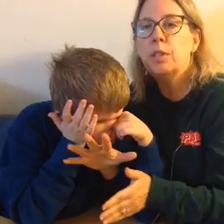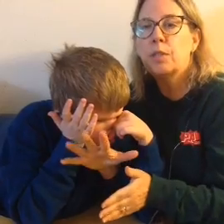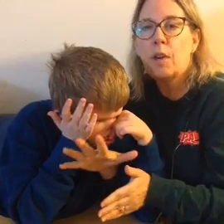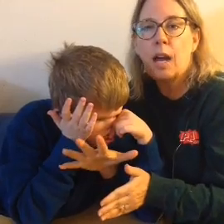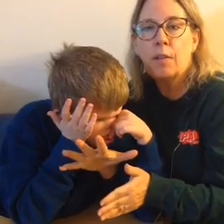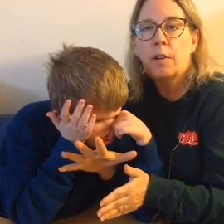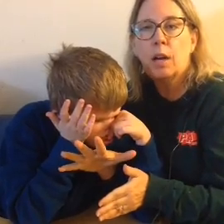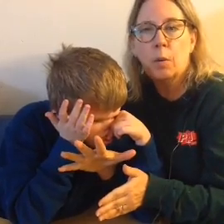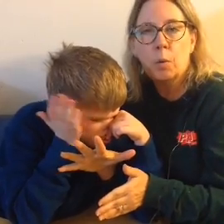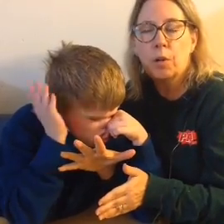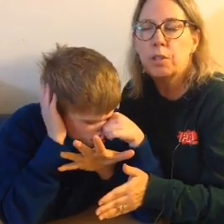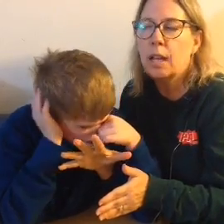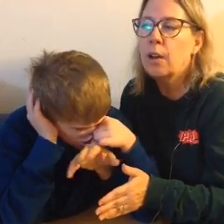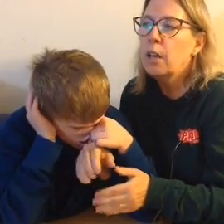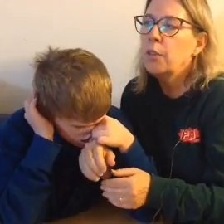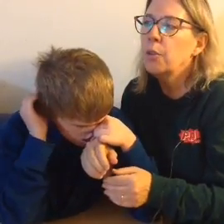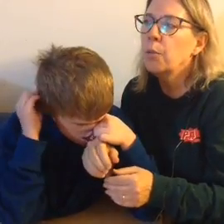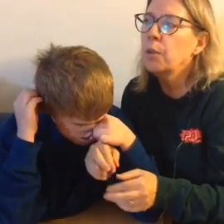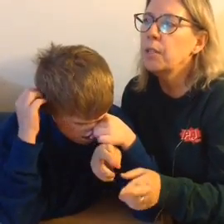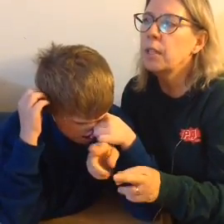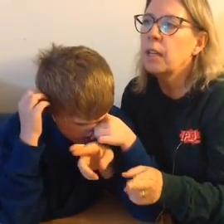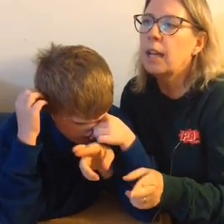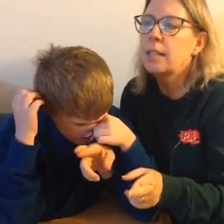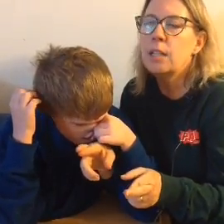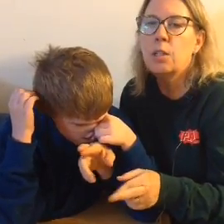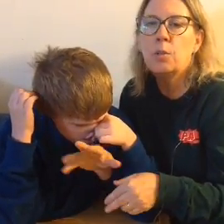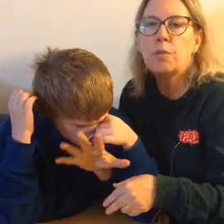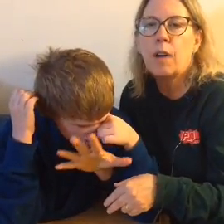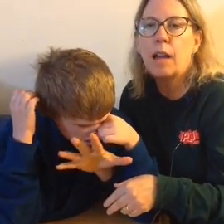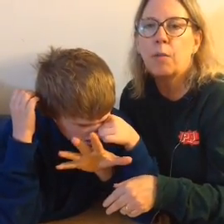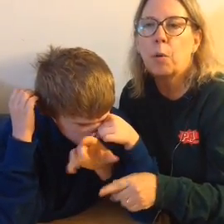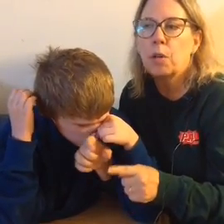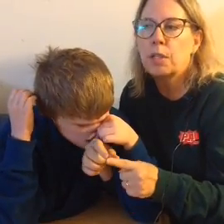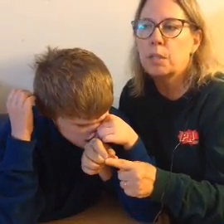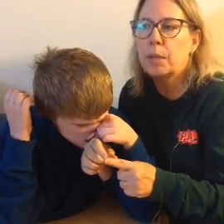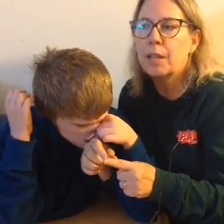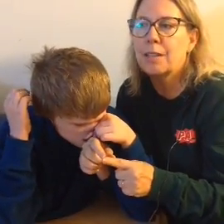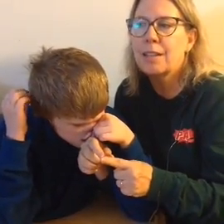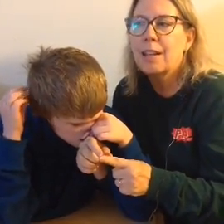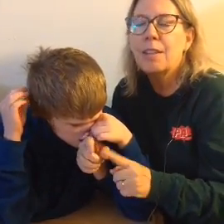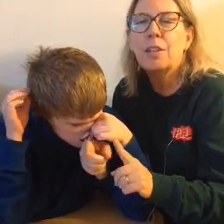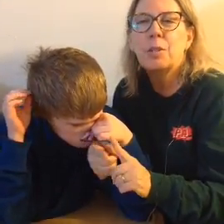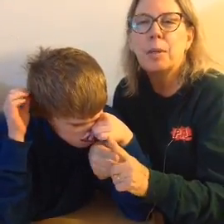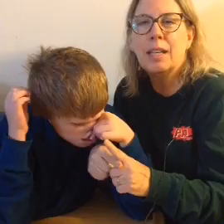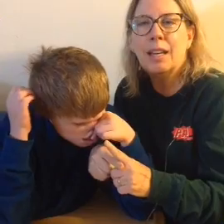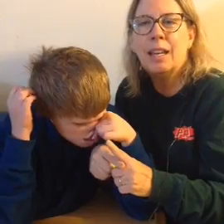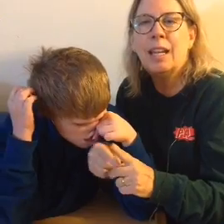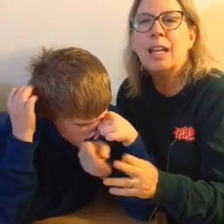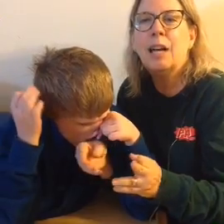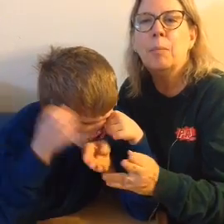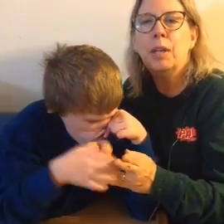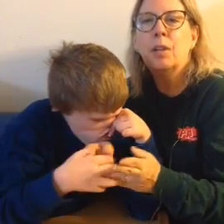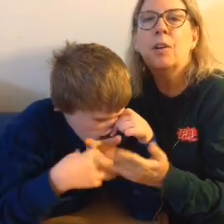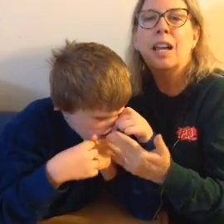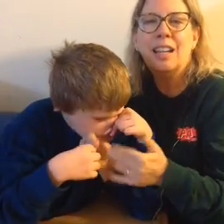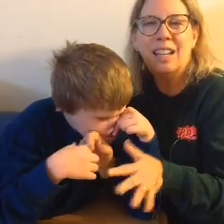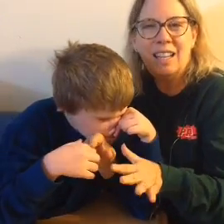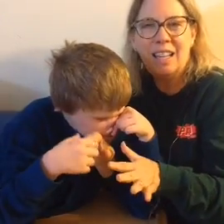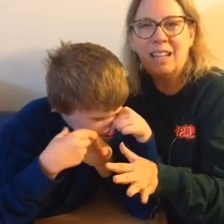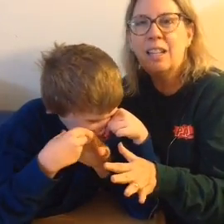this 5 words. Now, the reason I tend to use 5 words is because there's a beginning, a middle, and an end,